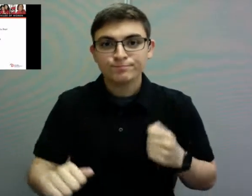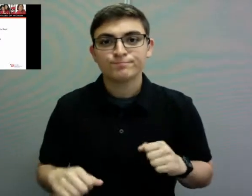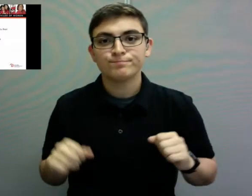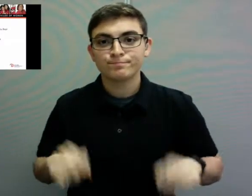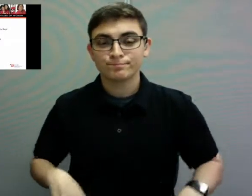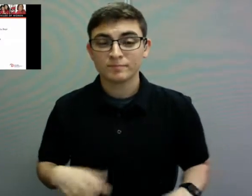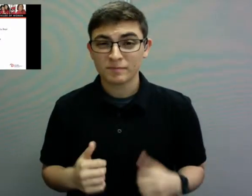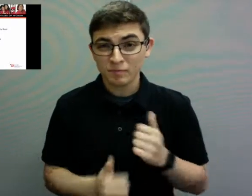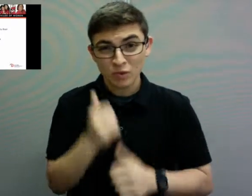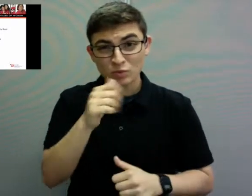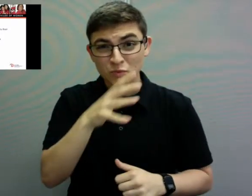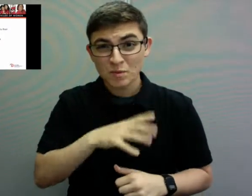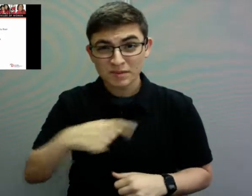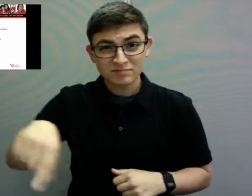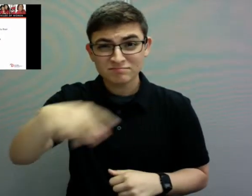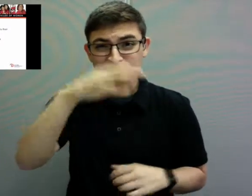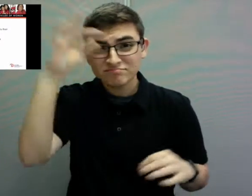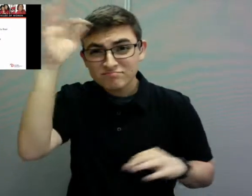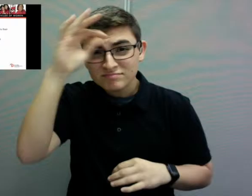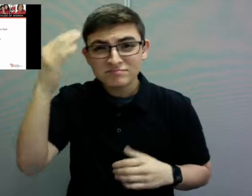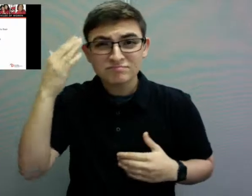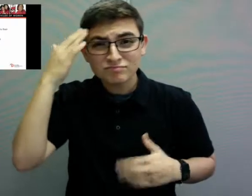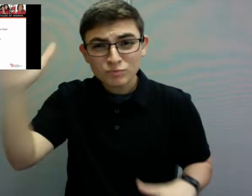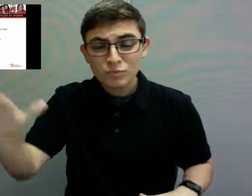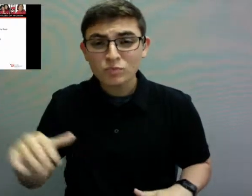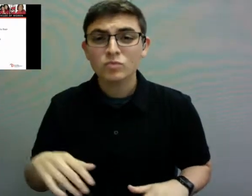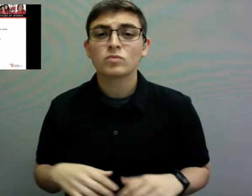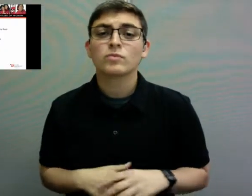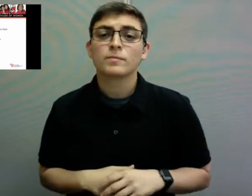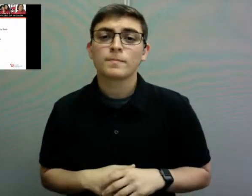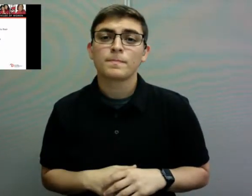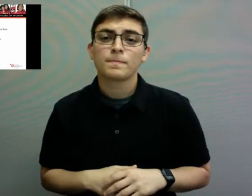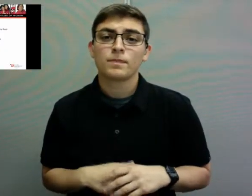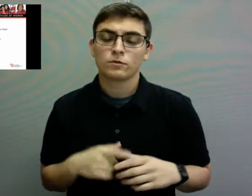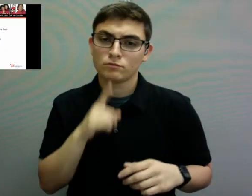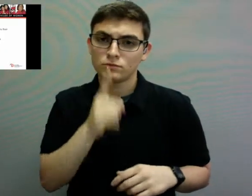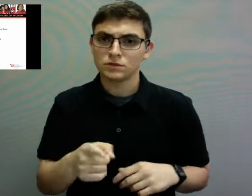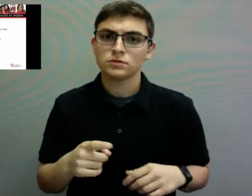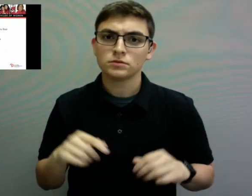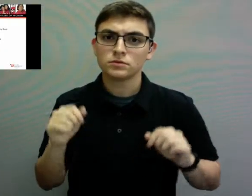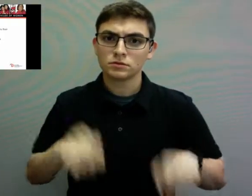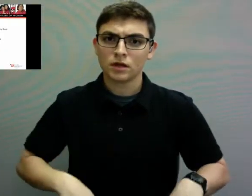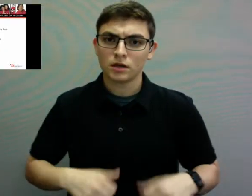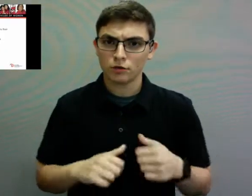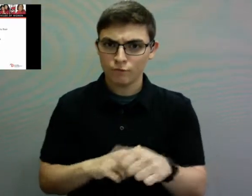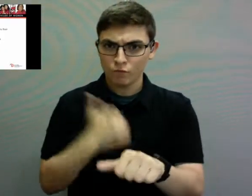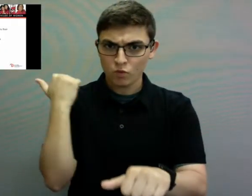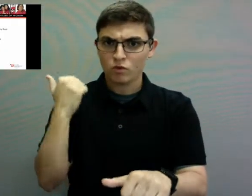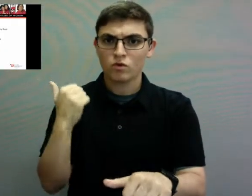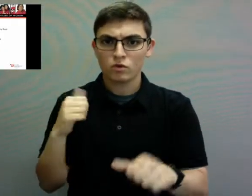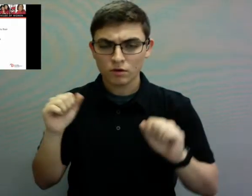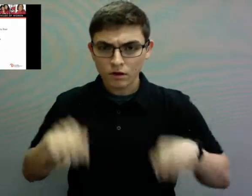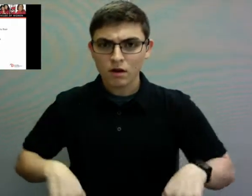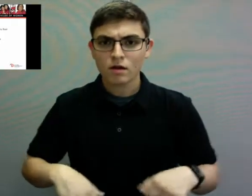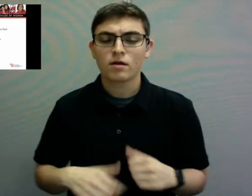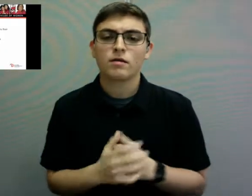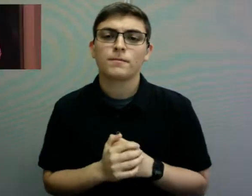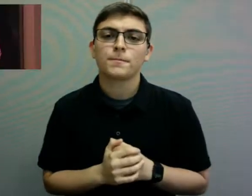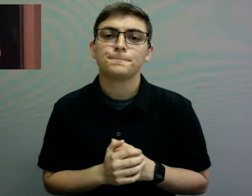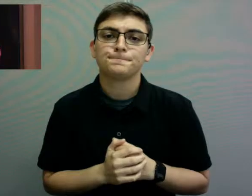health risk. And it is largely preventable. There's a lot of things that we can do to help prevent this, which is